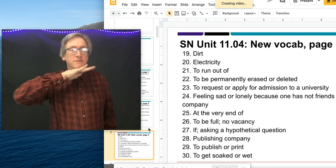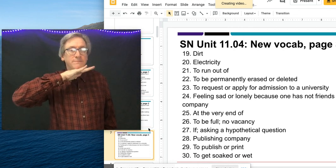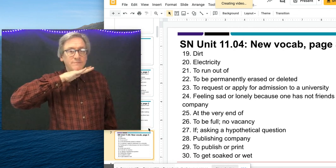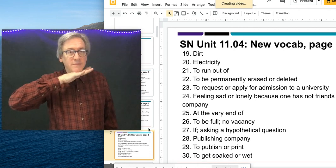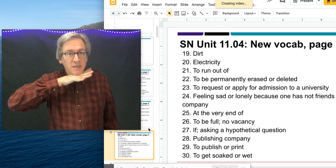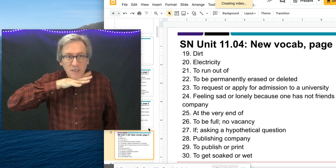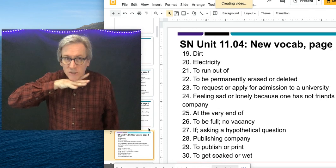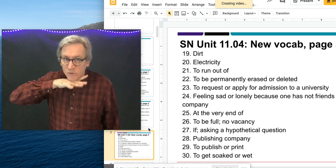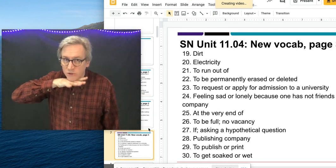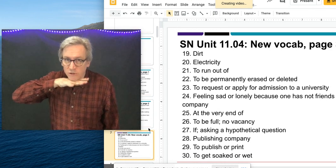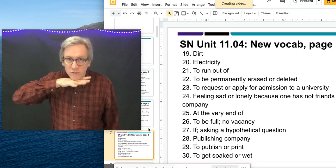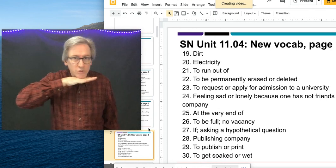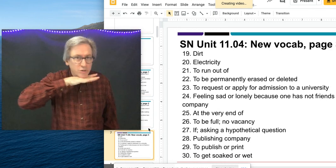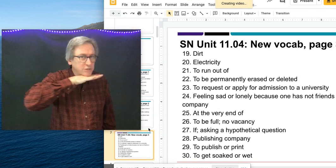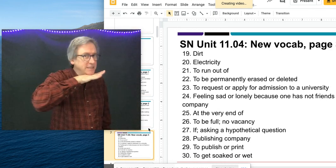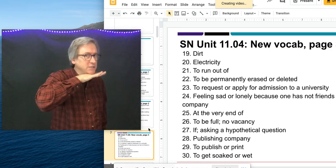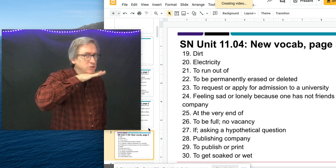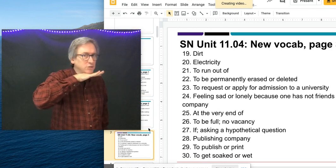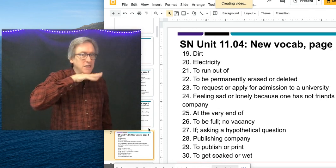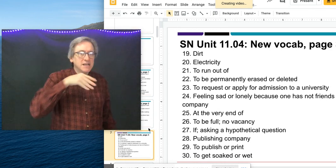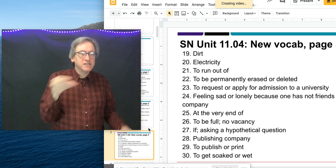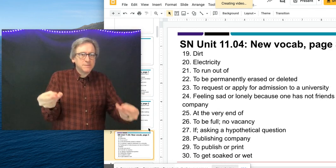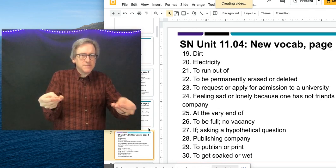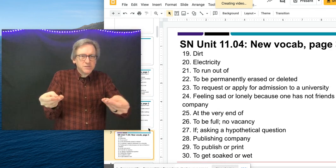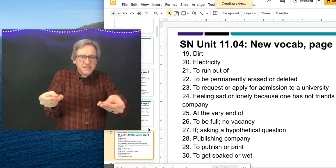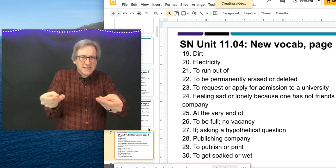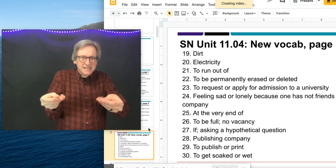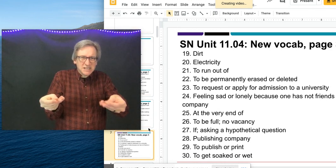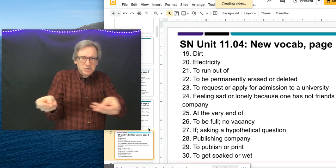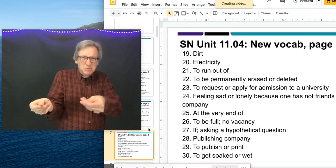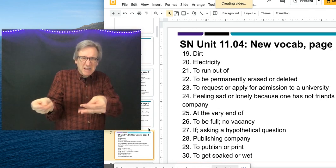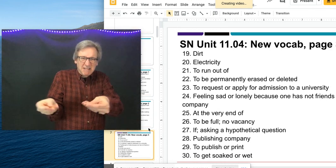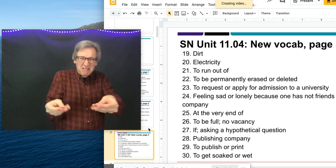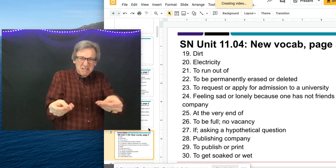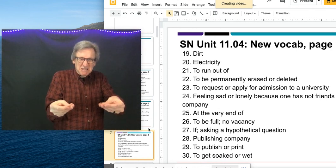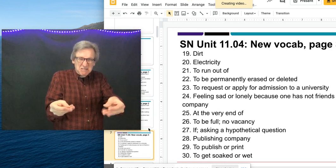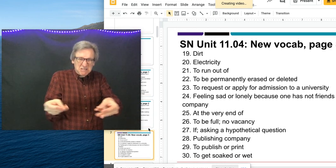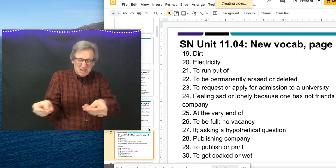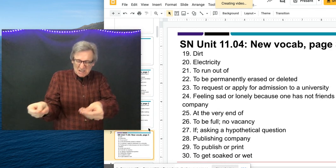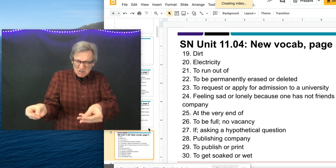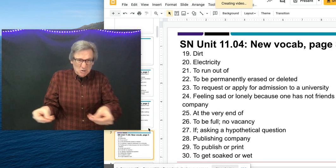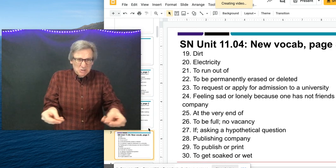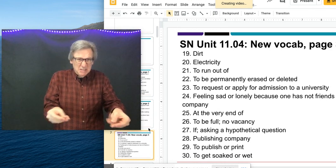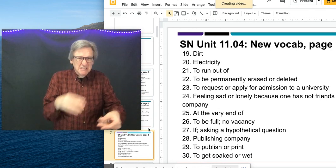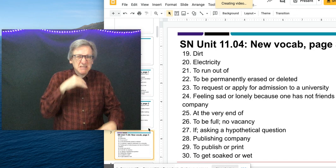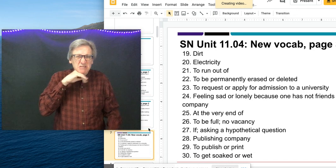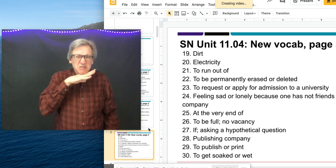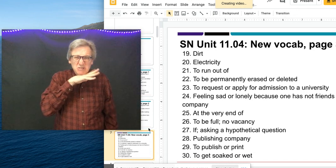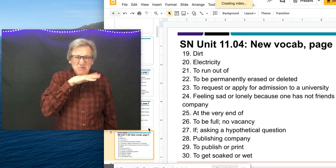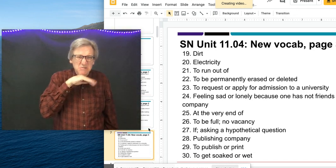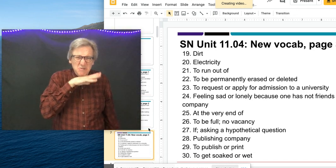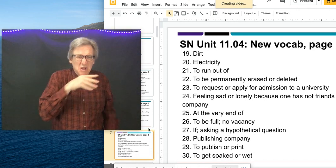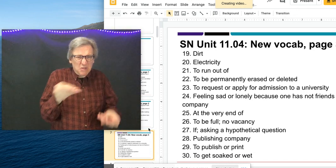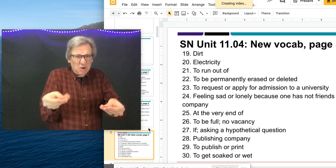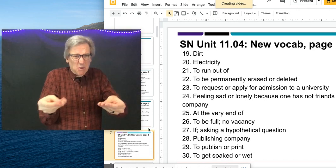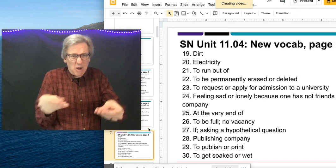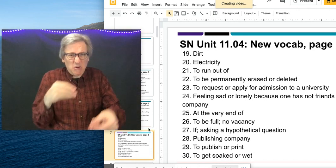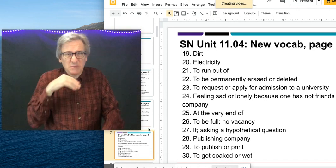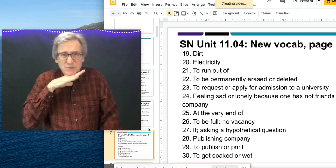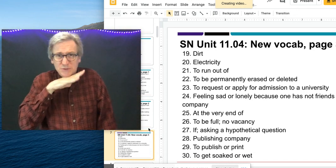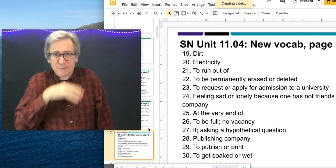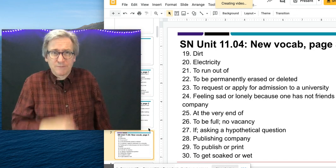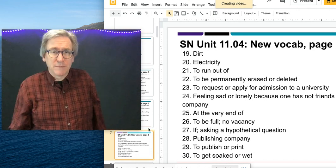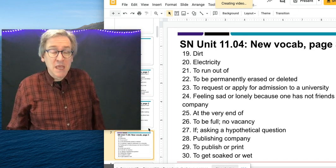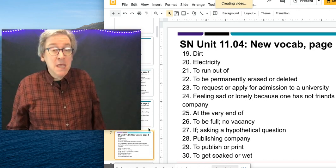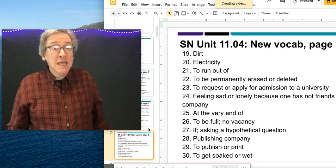Dirt. So dirt or dirty. Dirt. Sometimes you'll see this too, like, oh, there's like dirt. The ground.